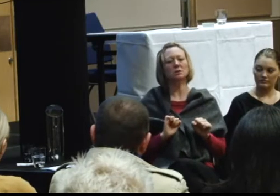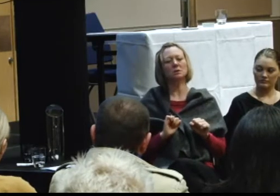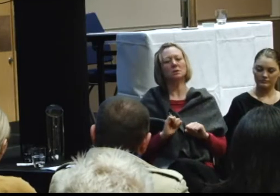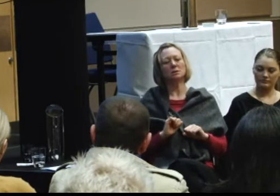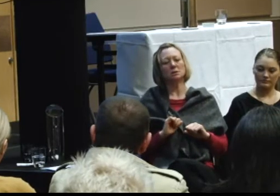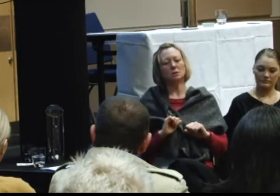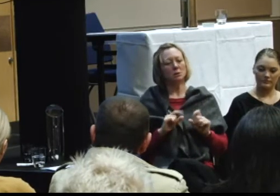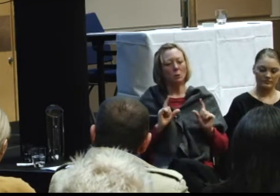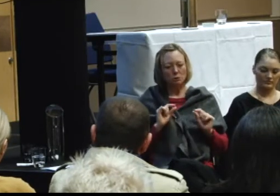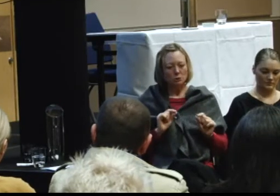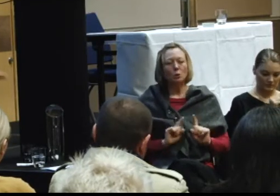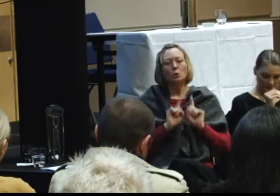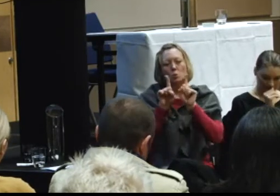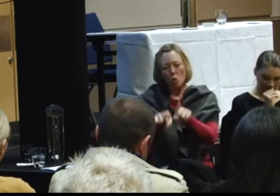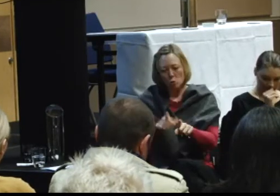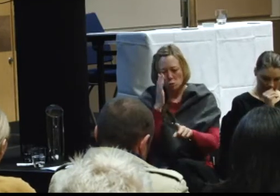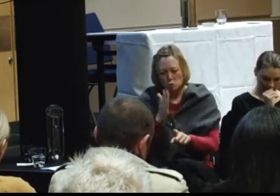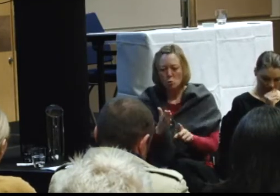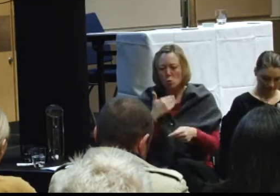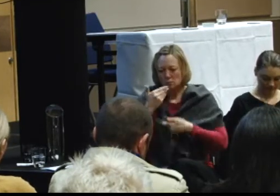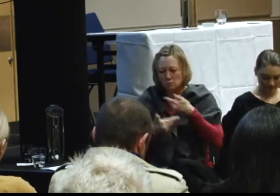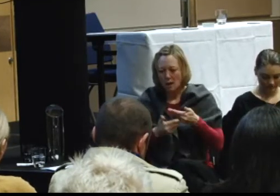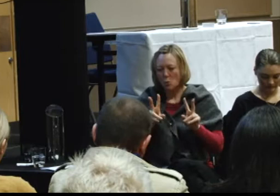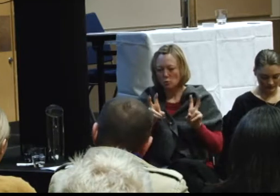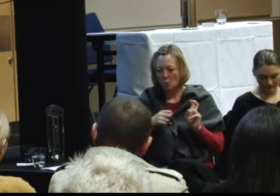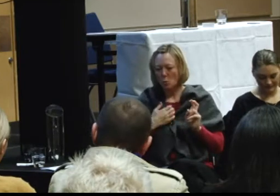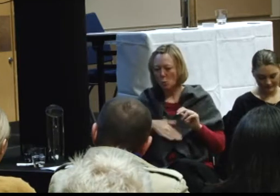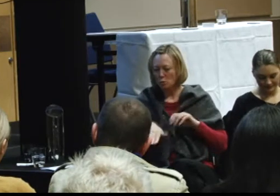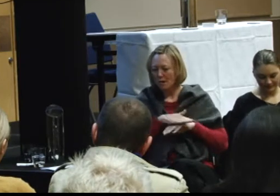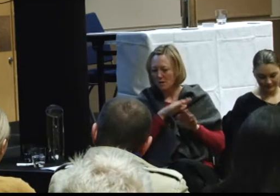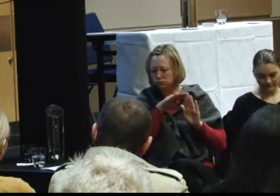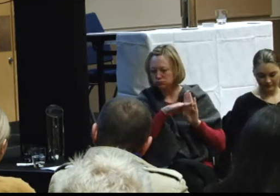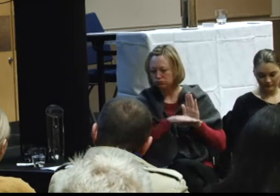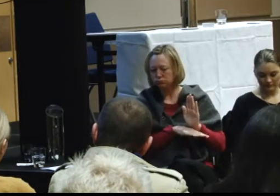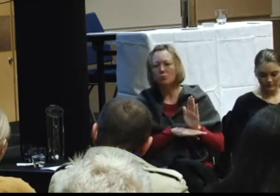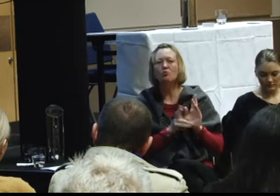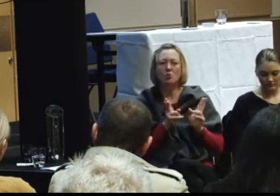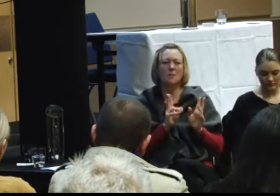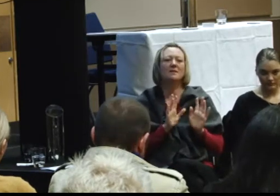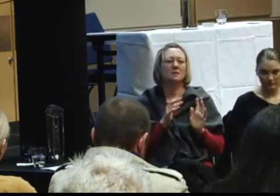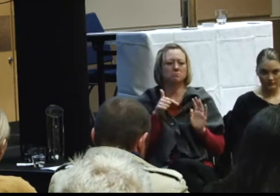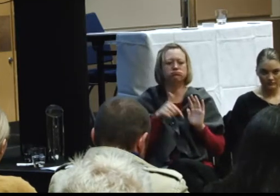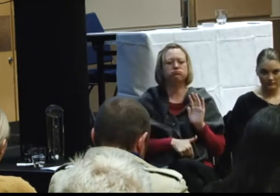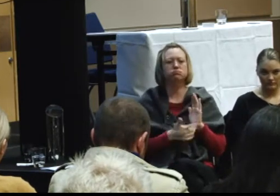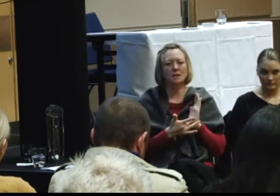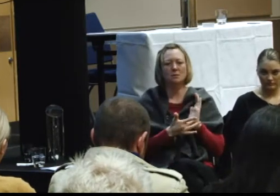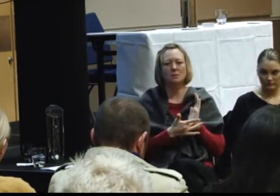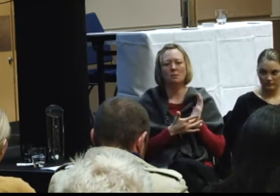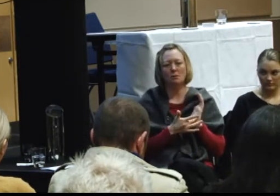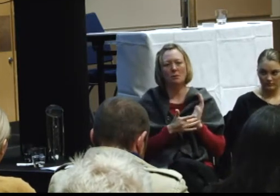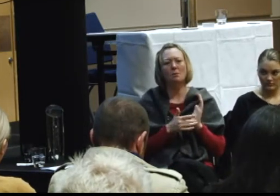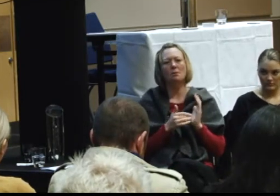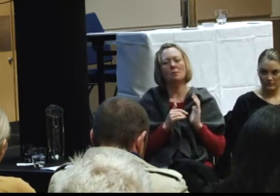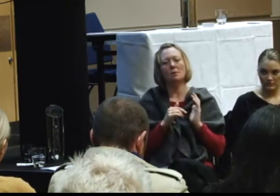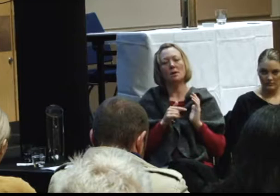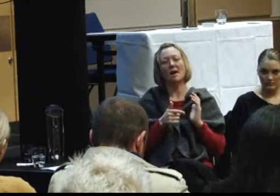schools, we outline the sort of topics that we want to cover, which are generally quite technical. And the